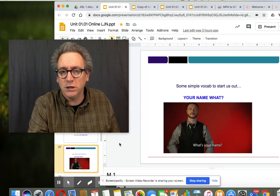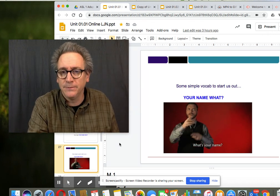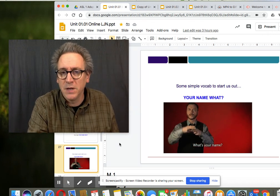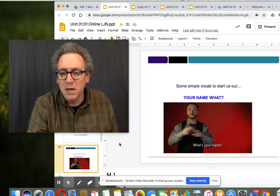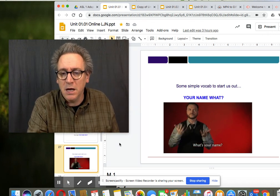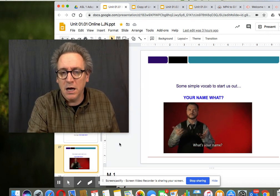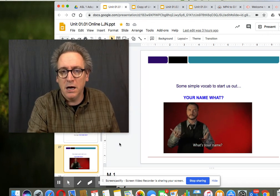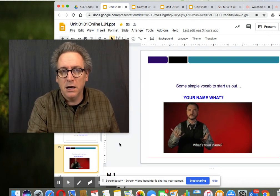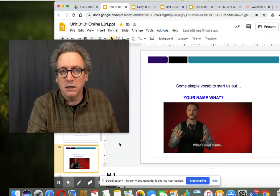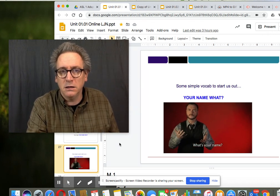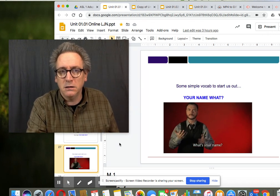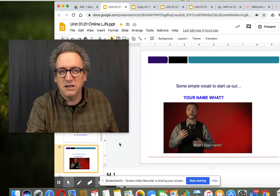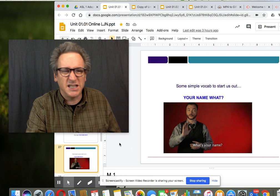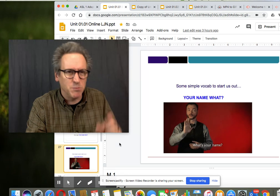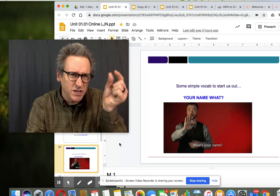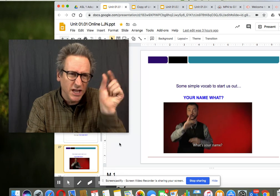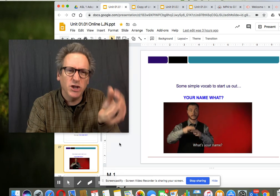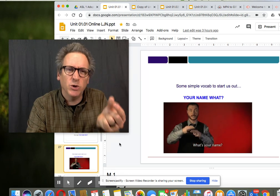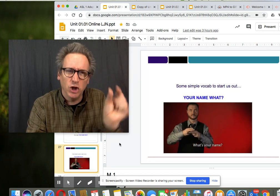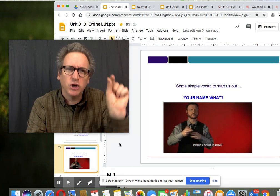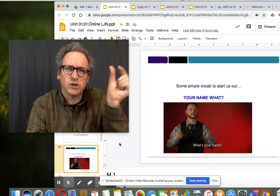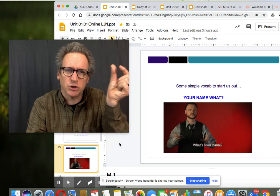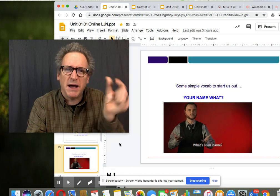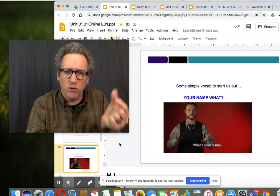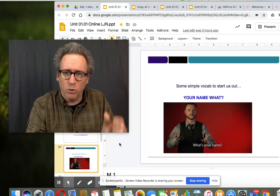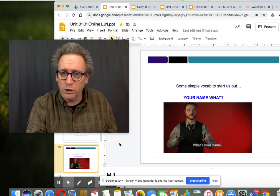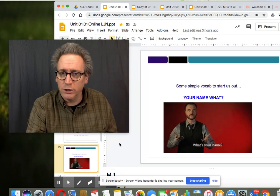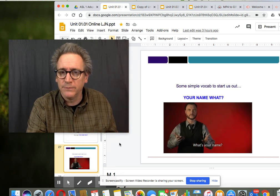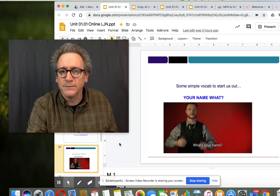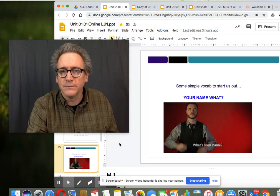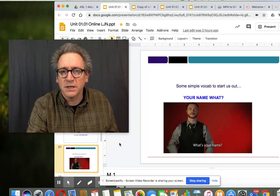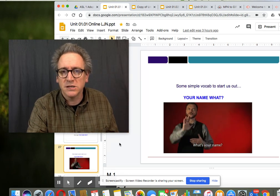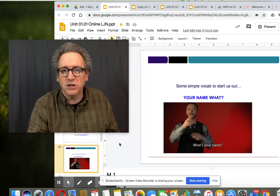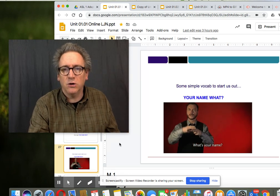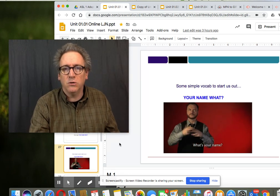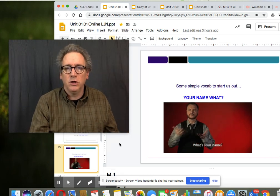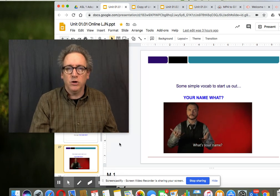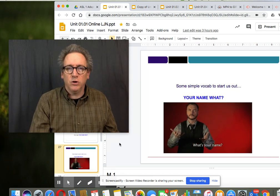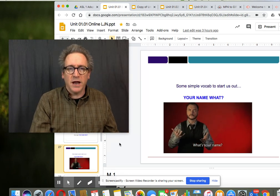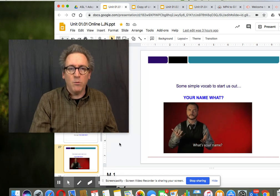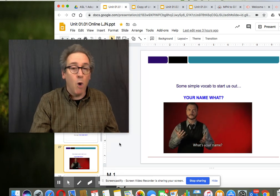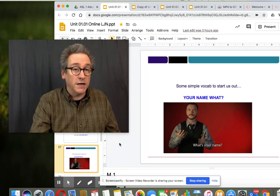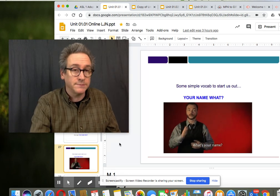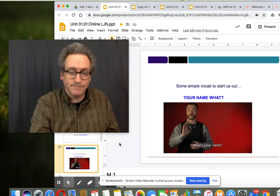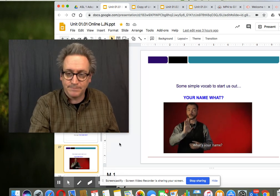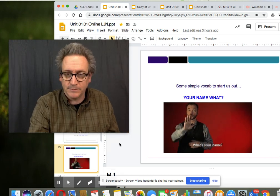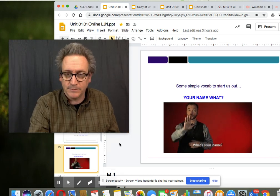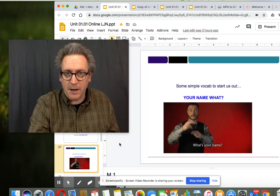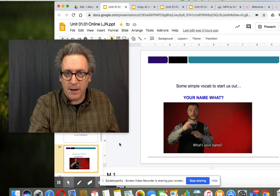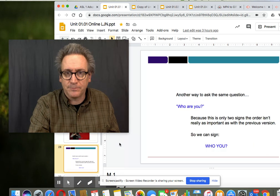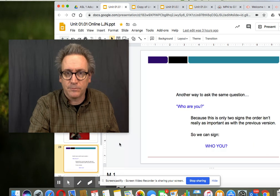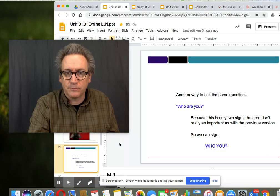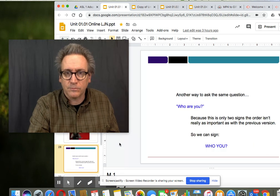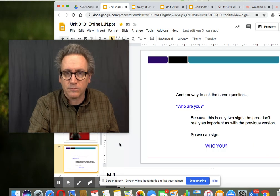look. It's more like you can search by the word. So your name, what?